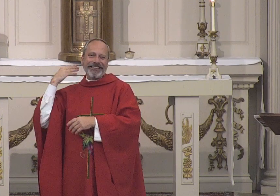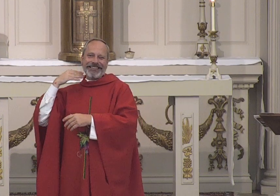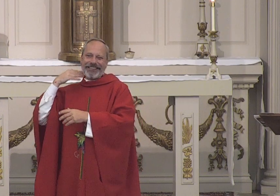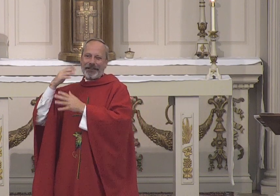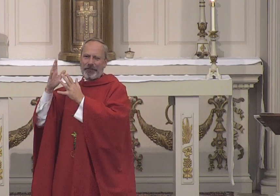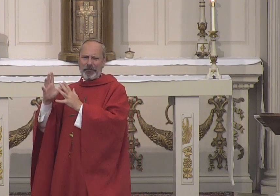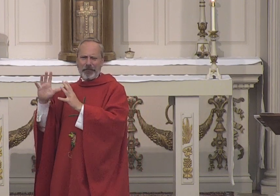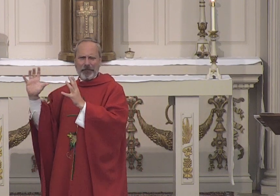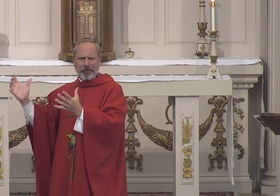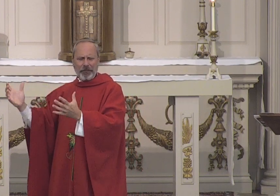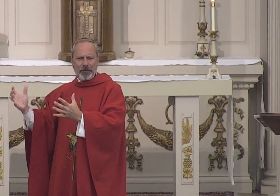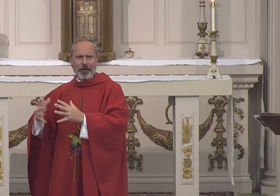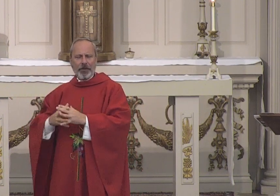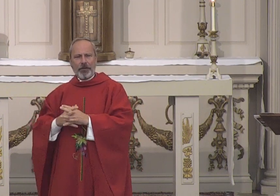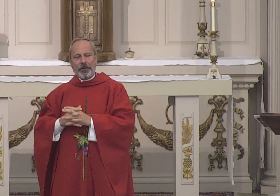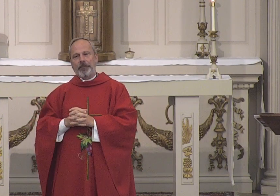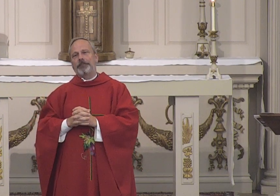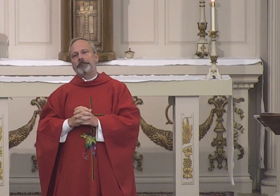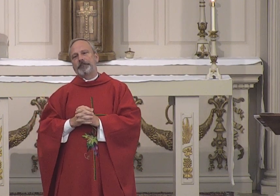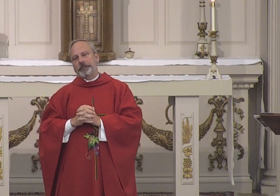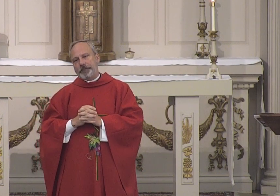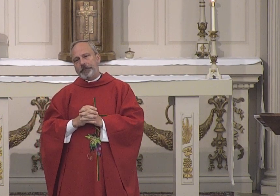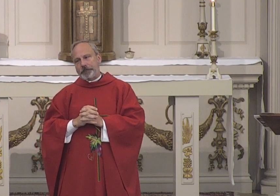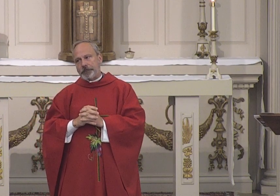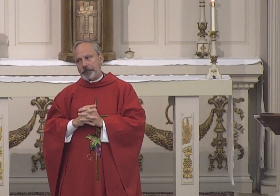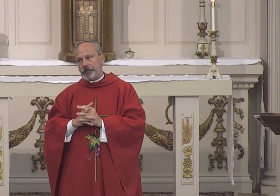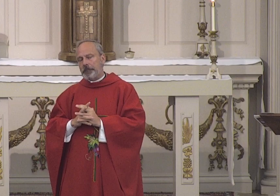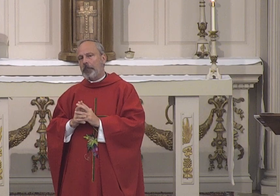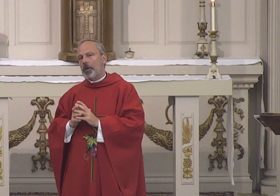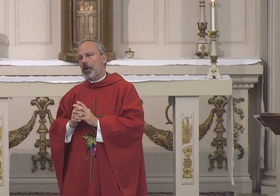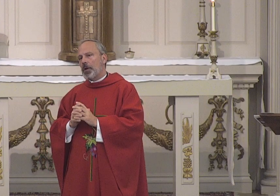the Korean martyrs.